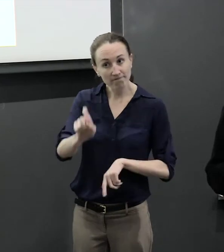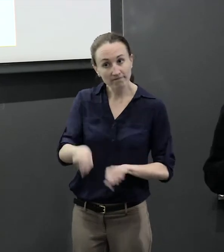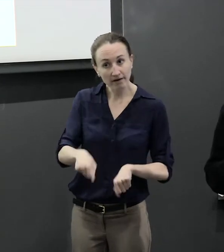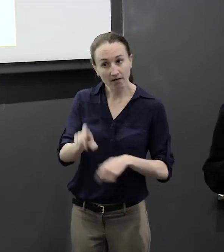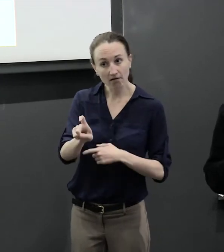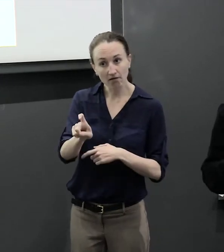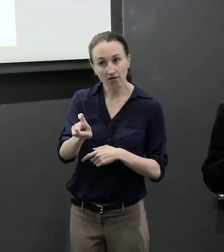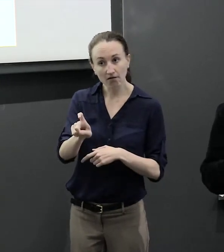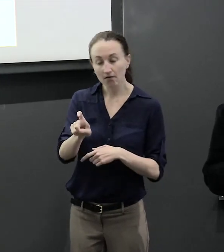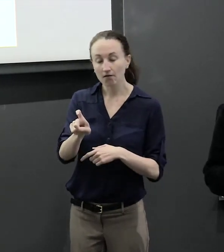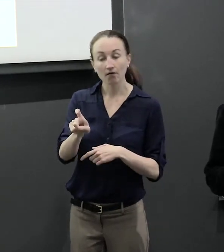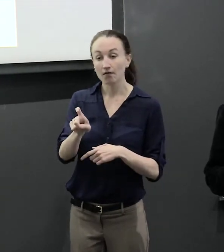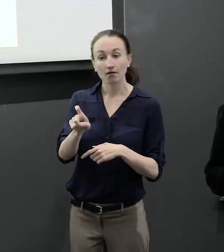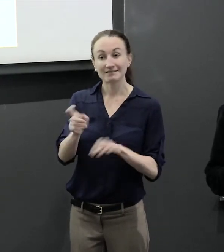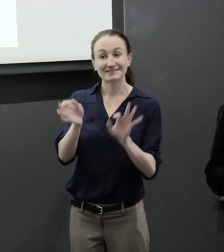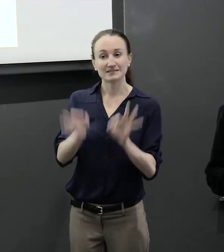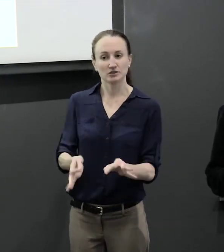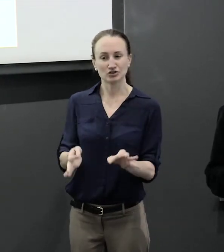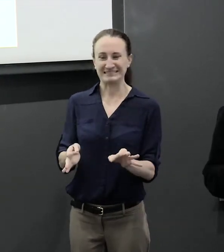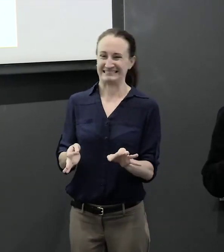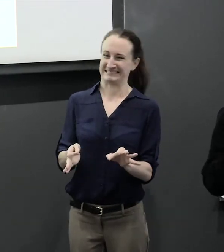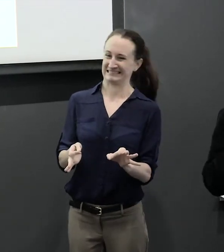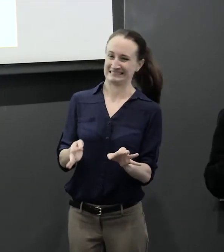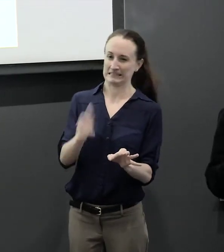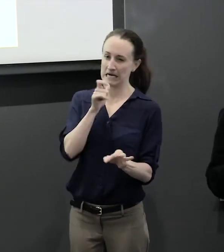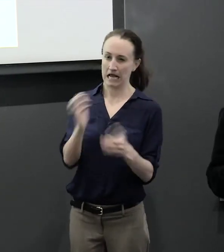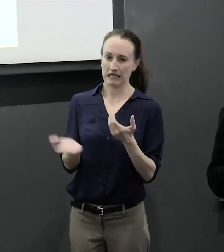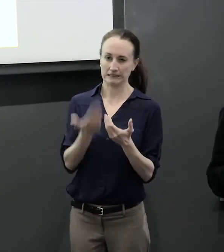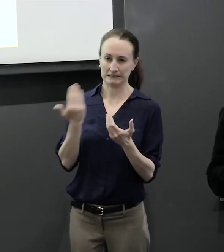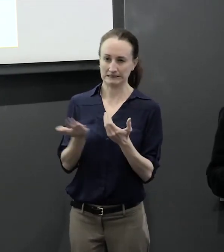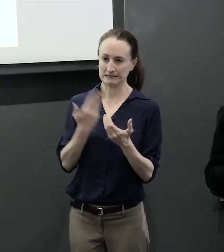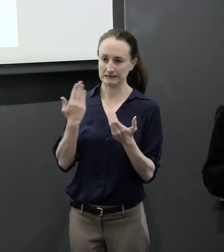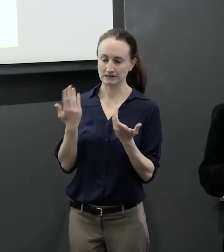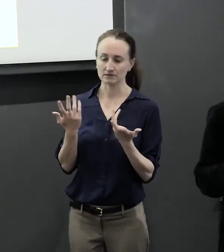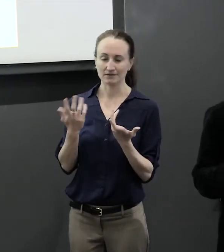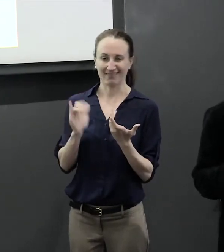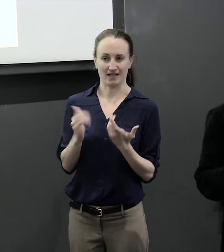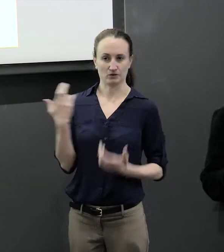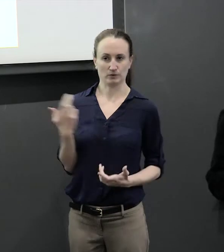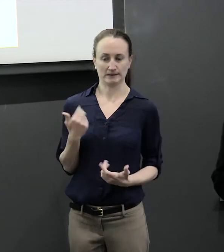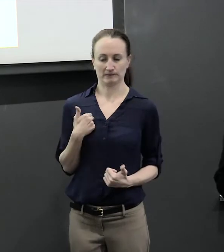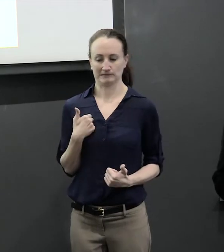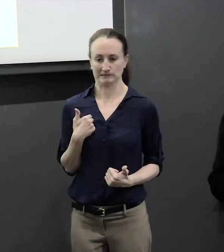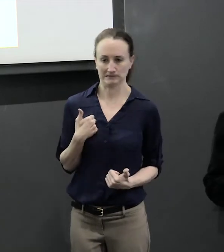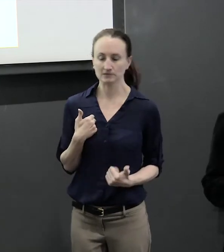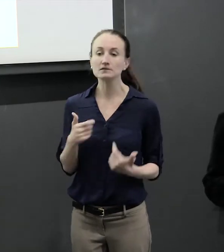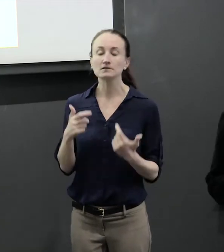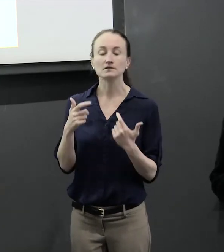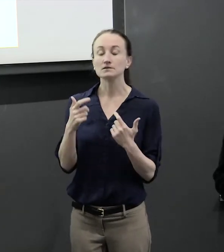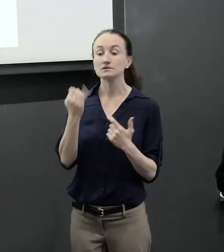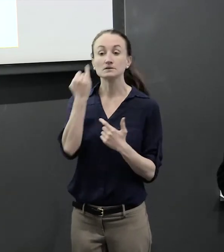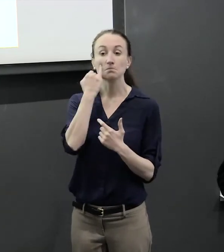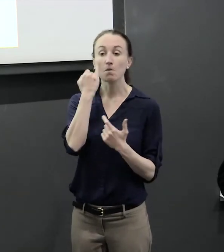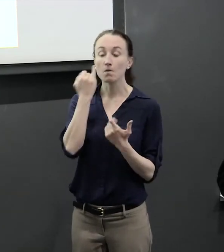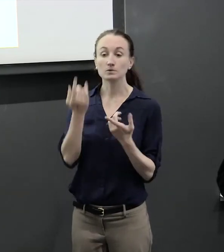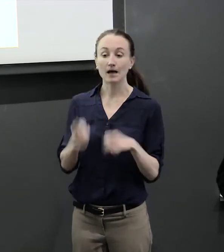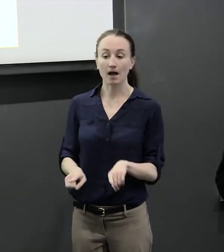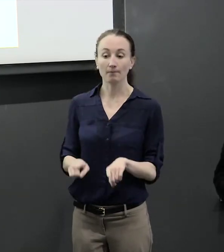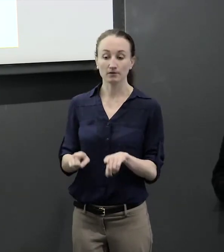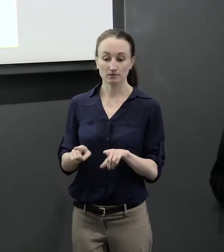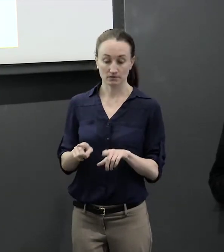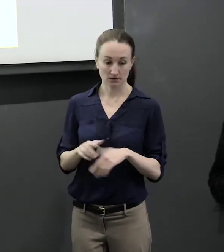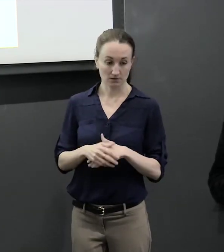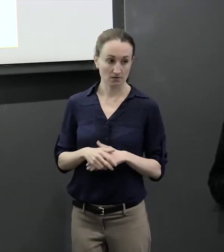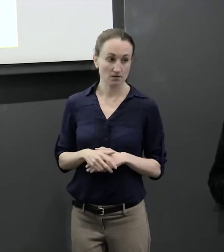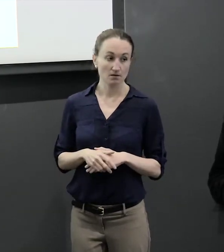And the judgment turned out to be very complicated. That's the reason I was so cautious. Because it could be that what's going on is that even